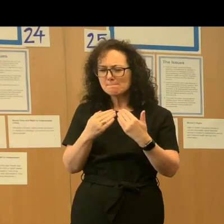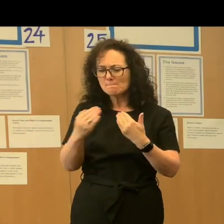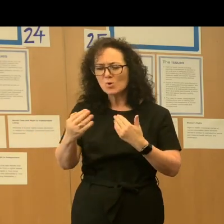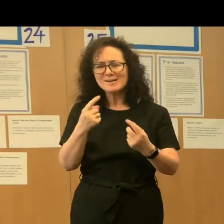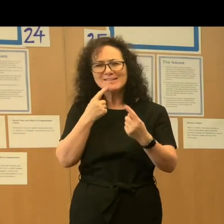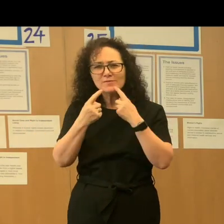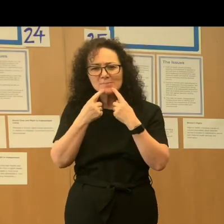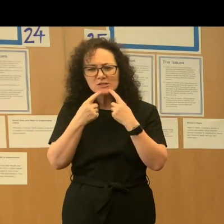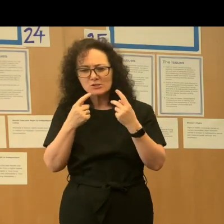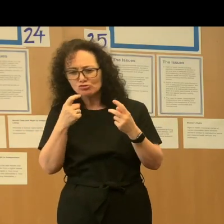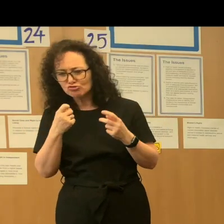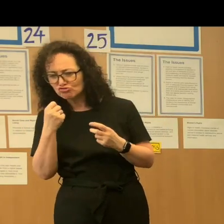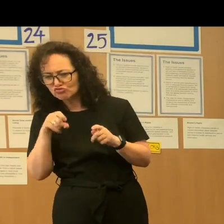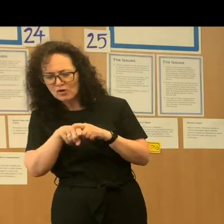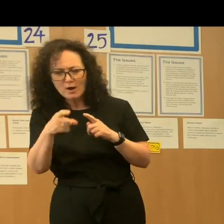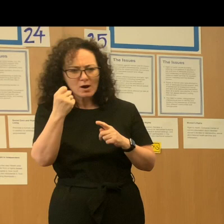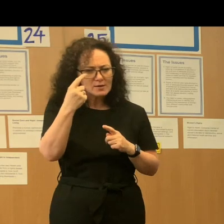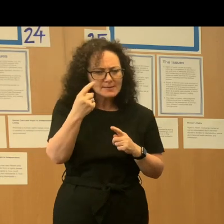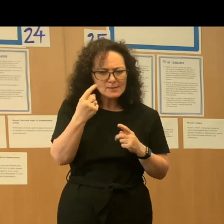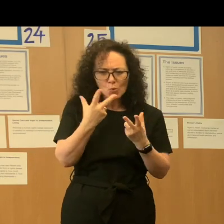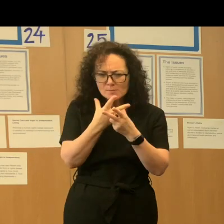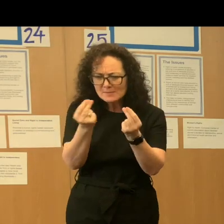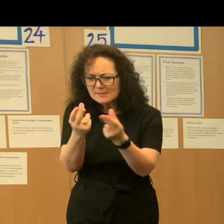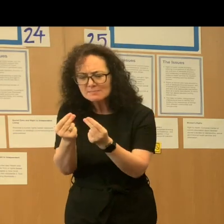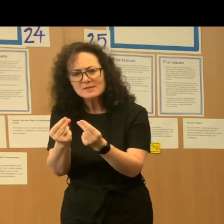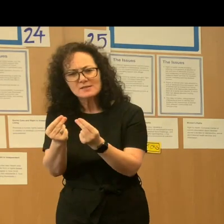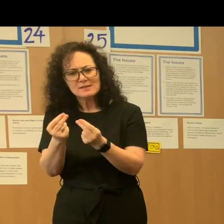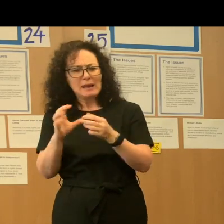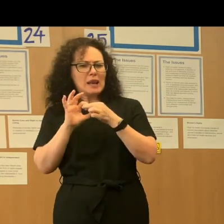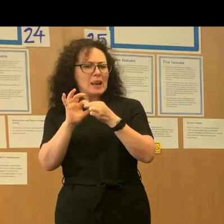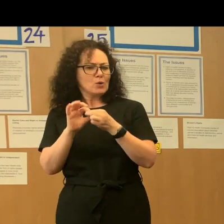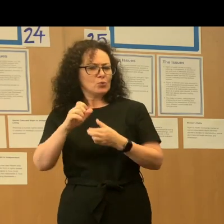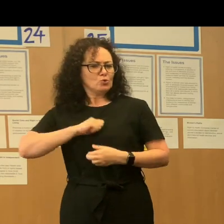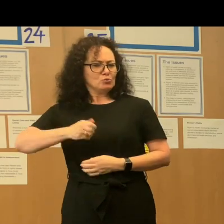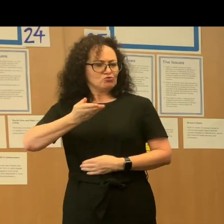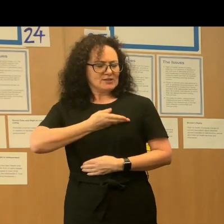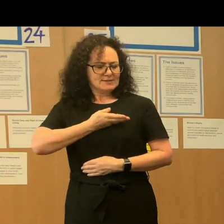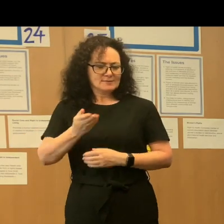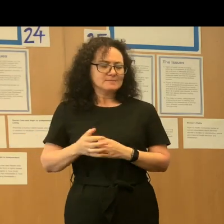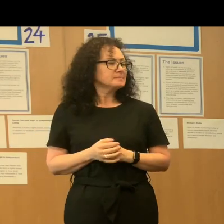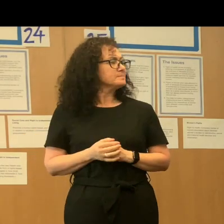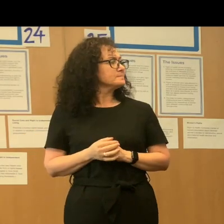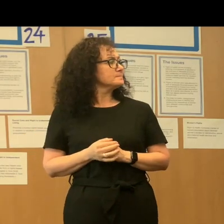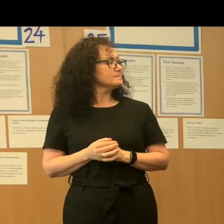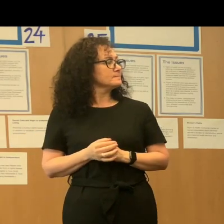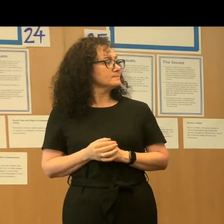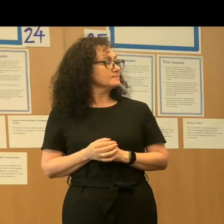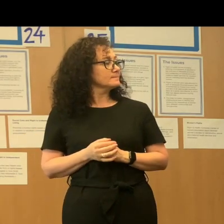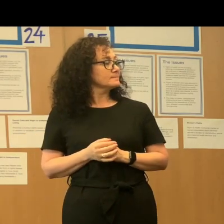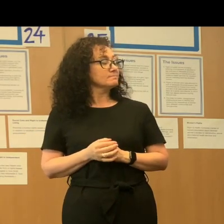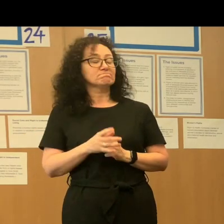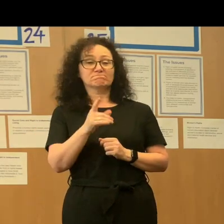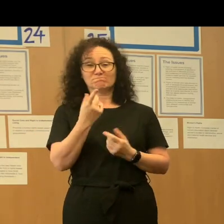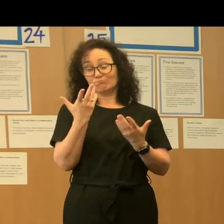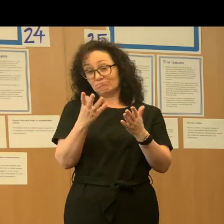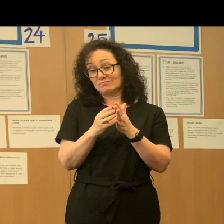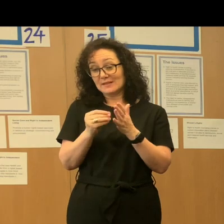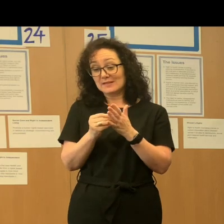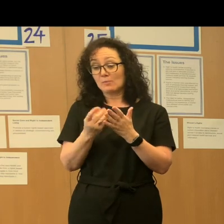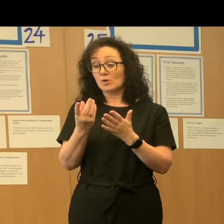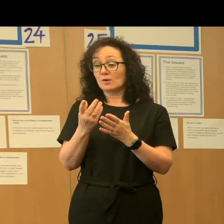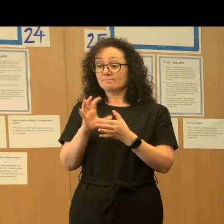where the gaps were in terms of people's rights. So we ran the partners in the health and social care part of